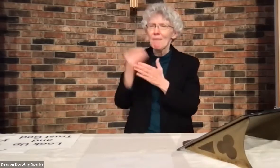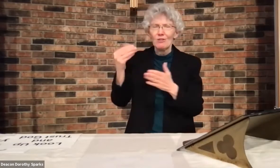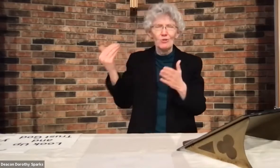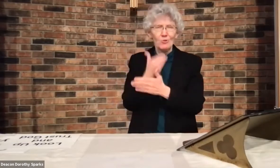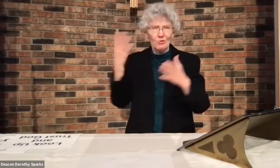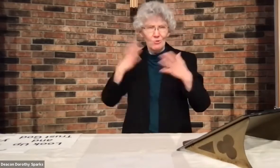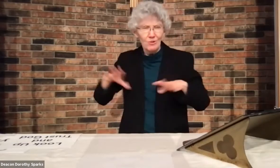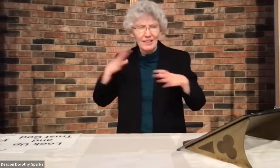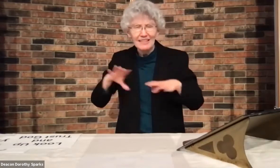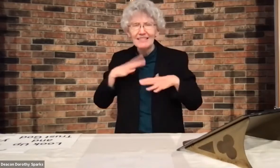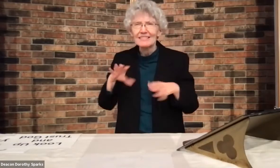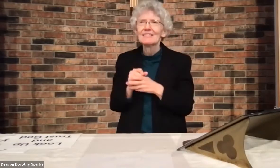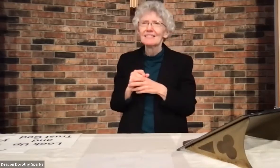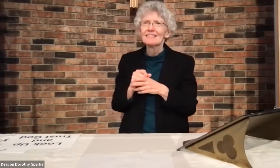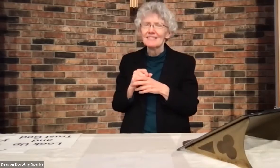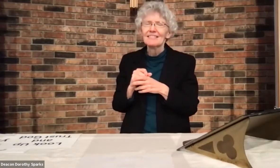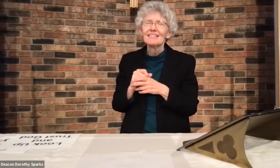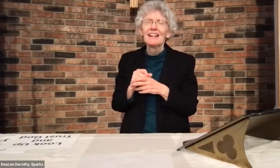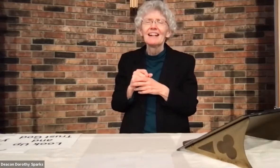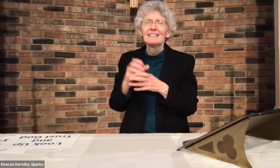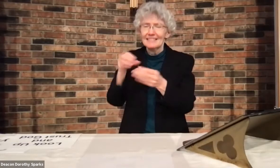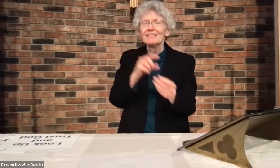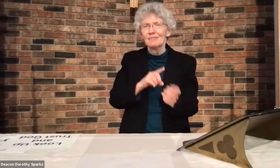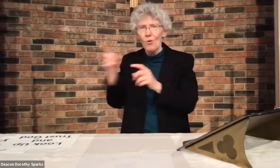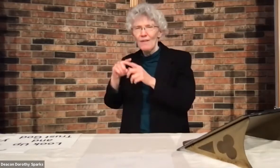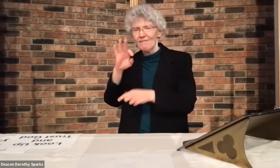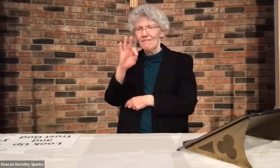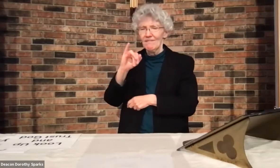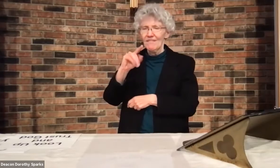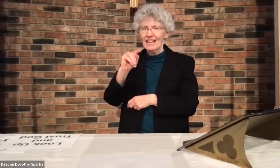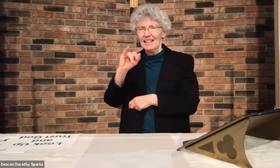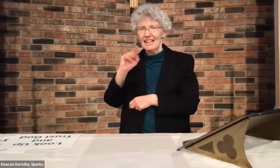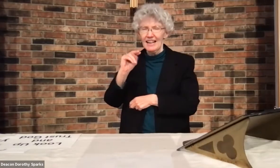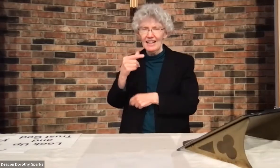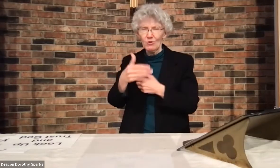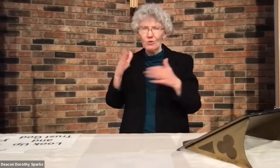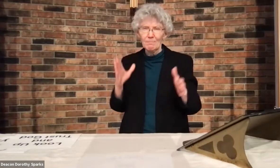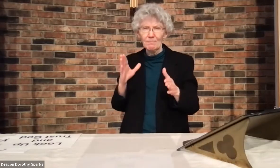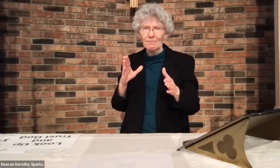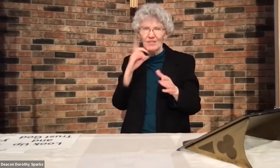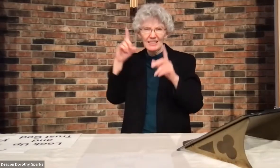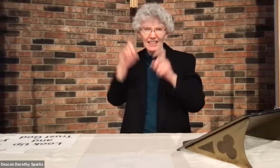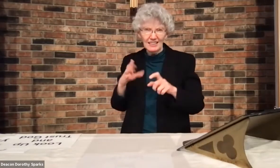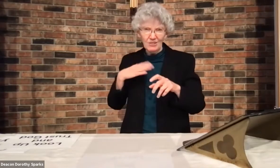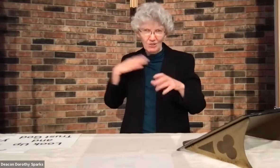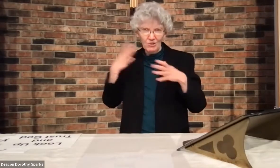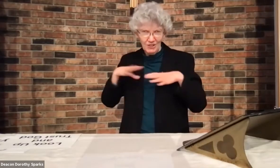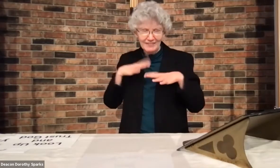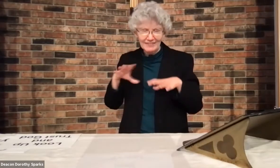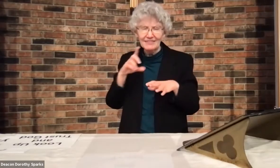So if we want to go to the store and buy a new piece of clothing, usually we take